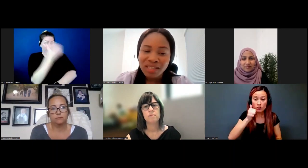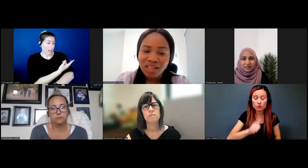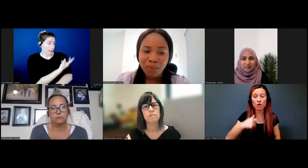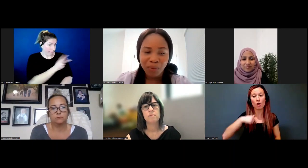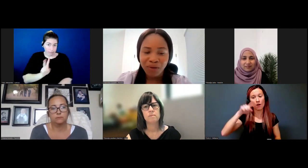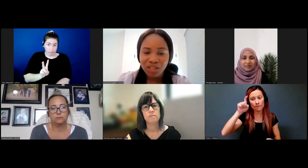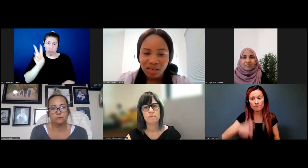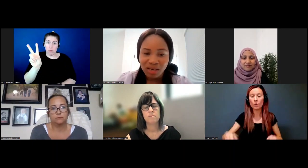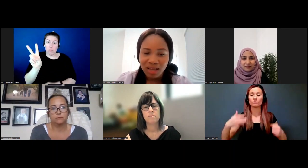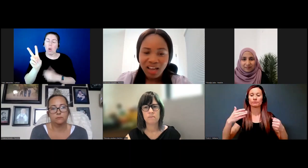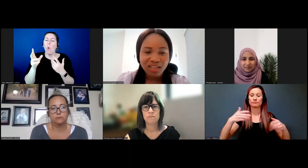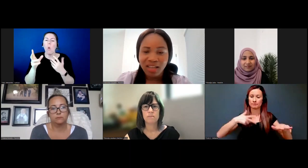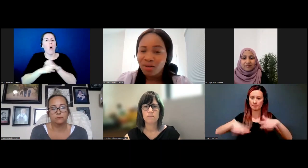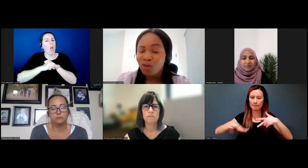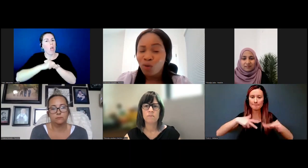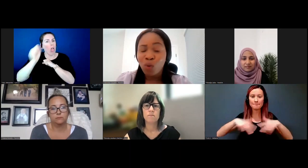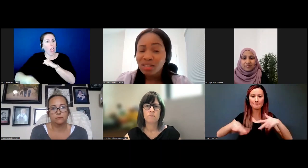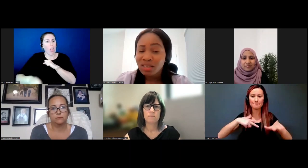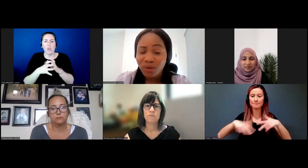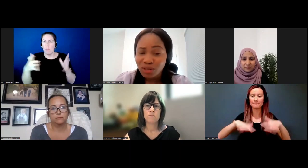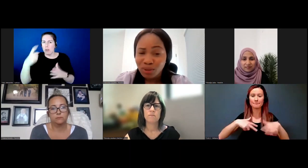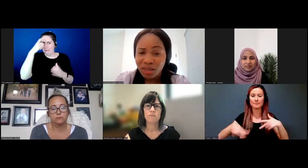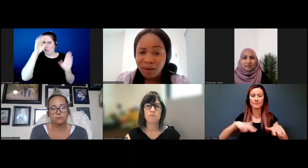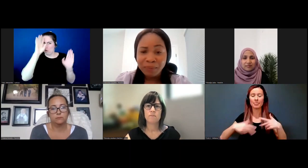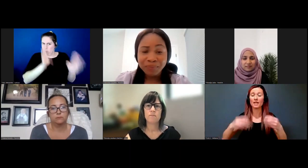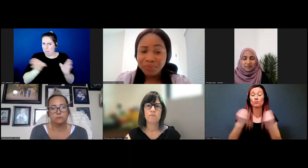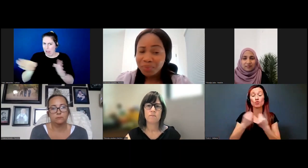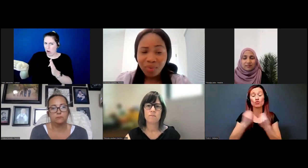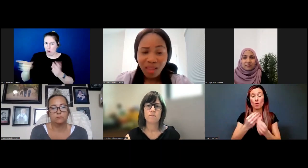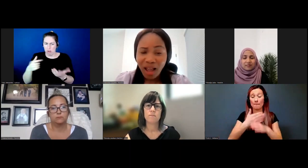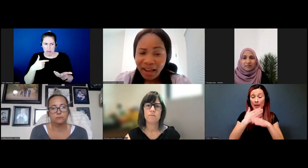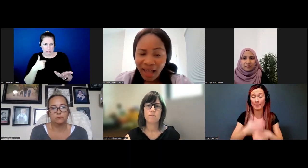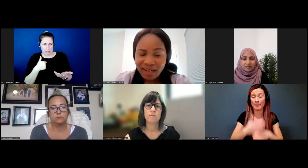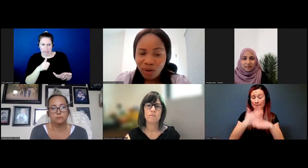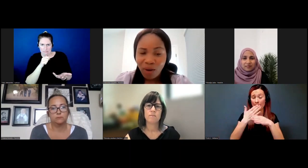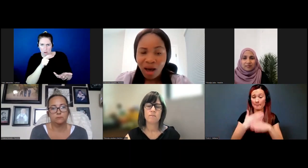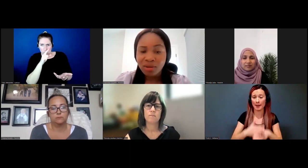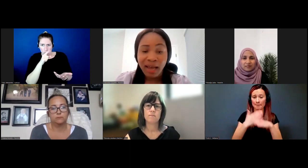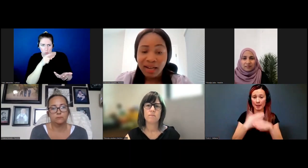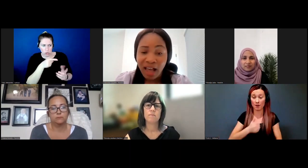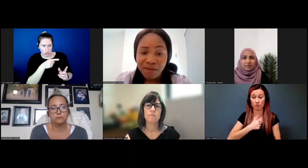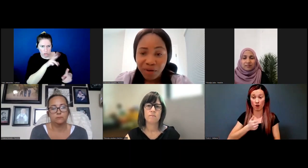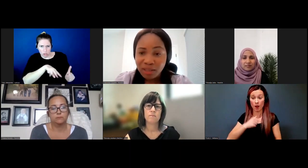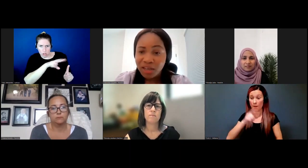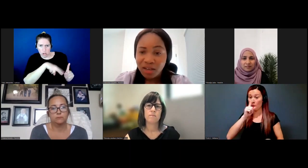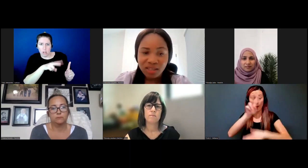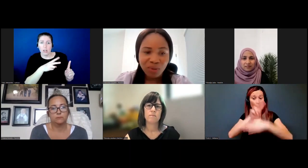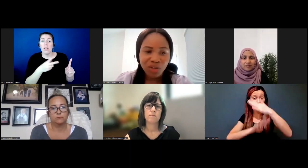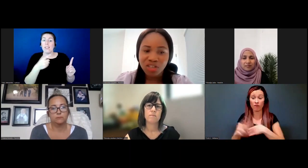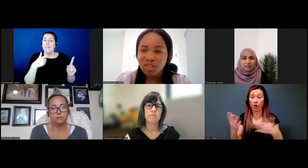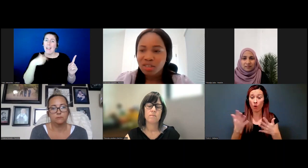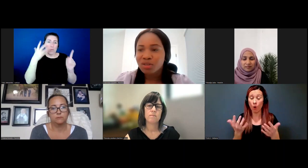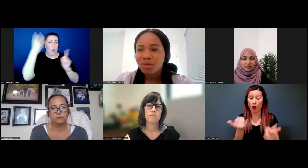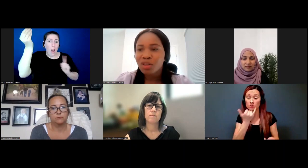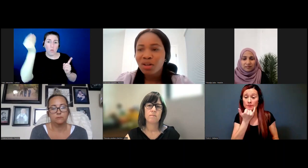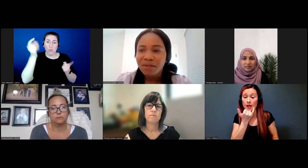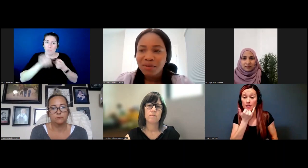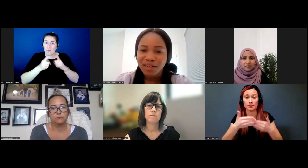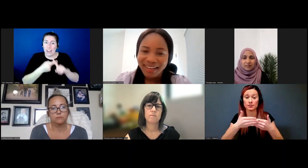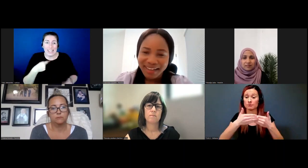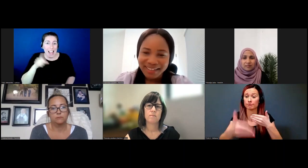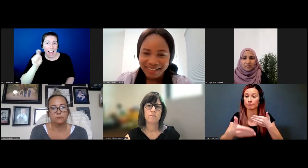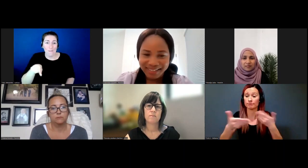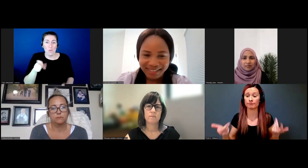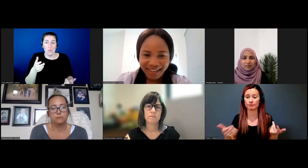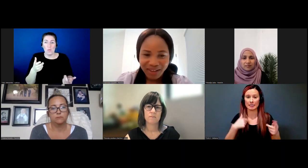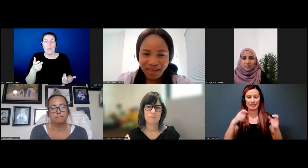much mental preparation because I don't know what is going to be. I hardly go out, I hardly have friends because not